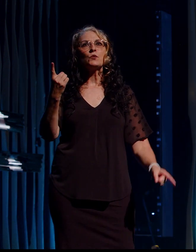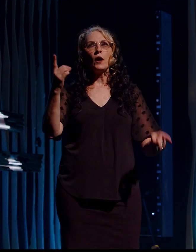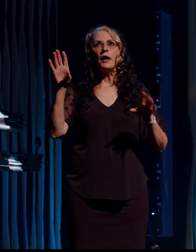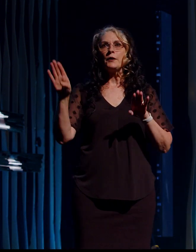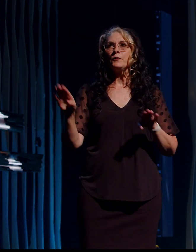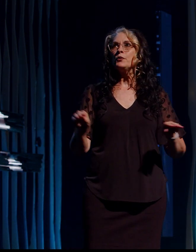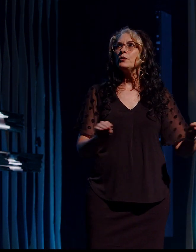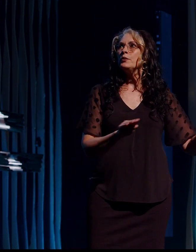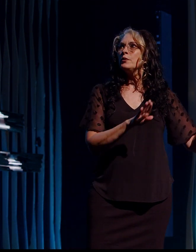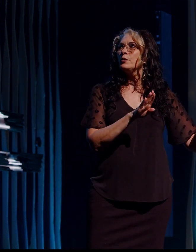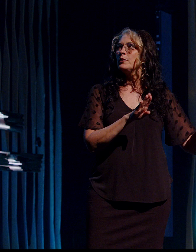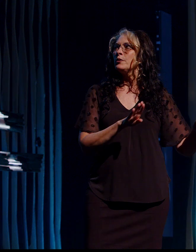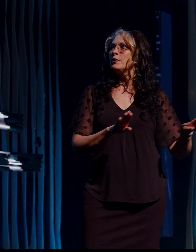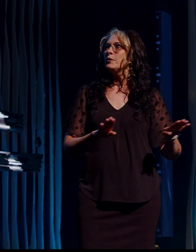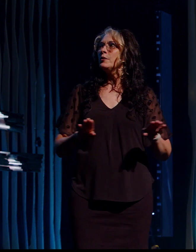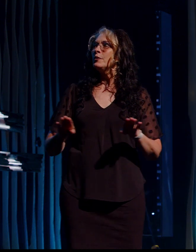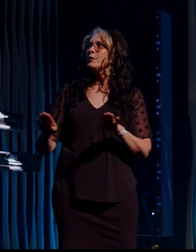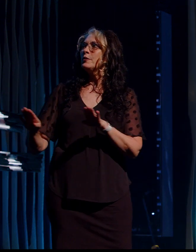just